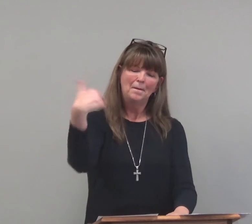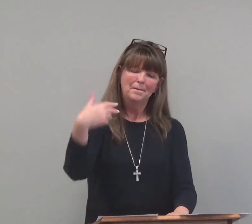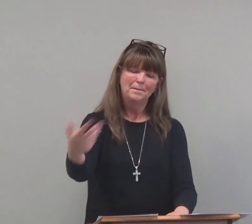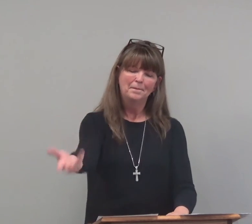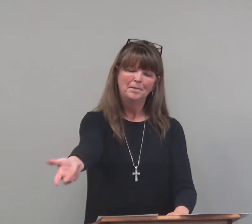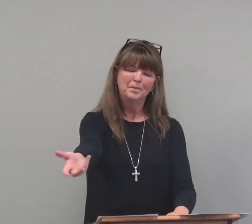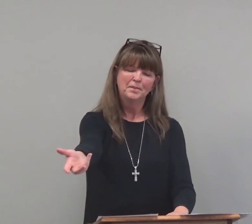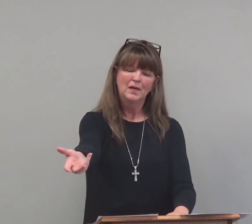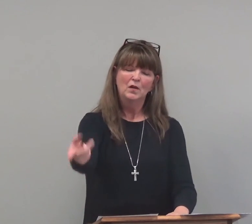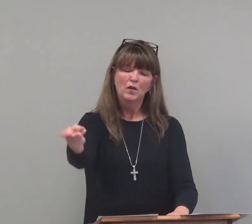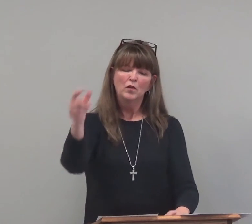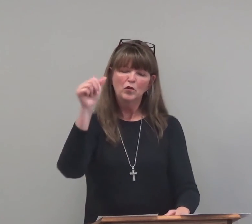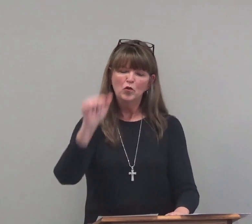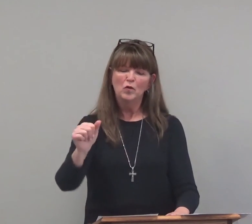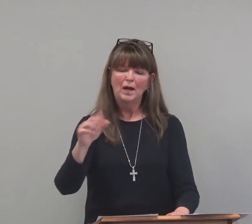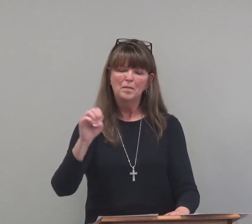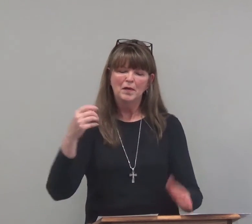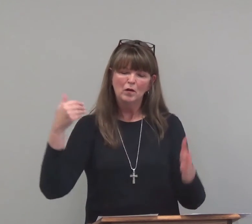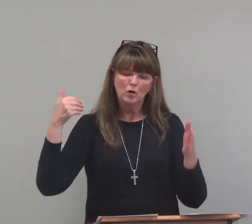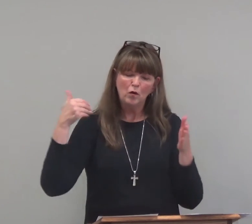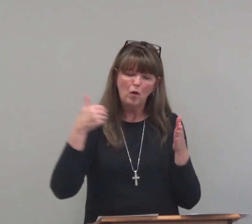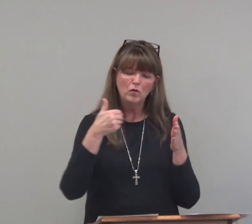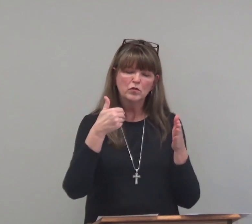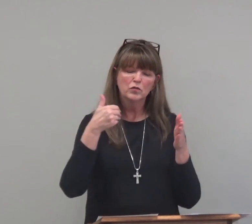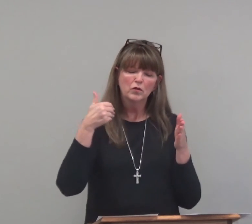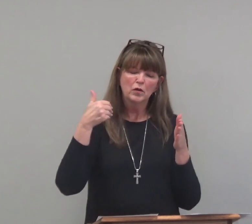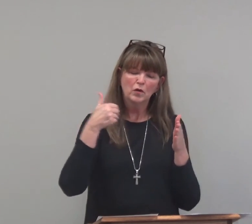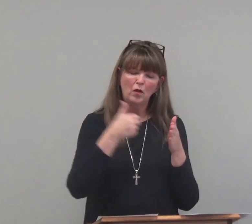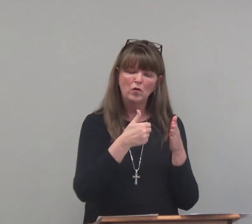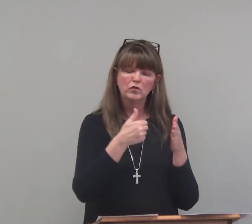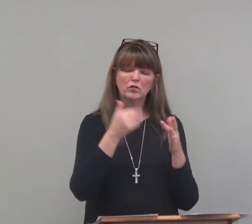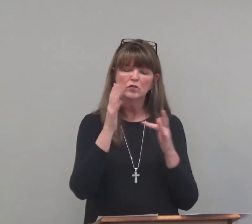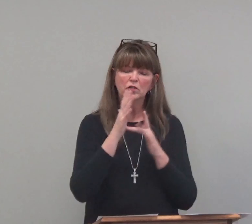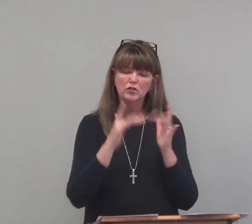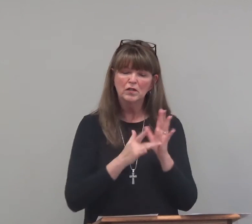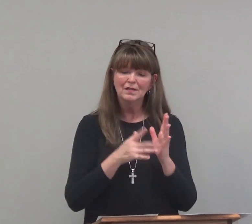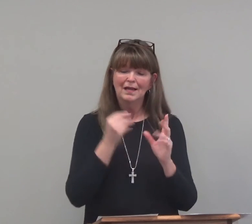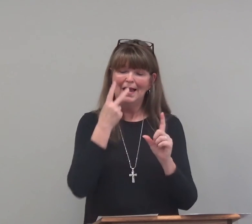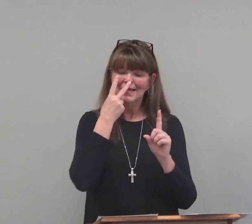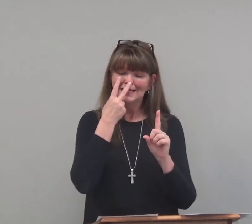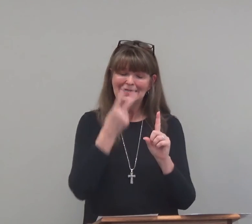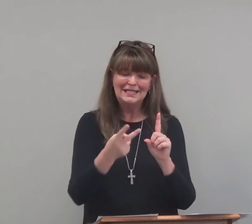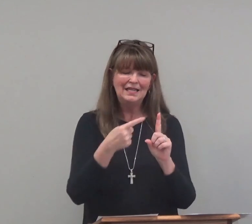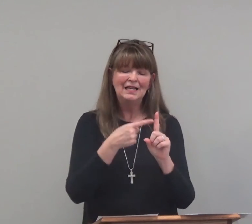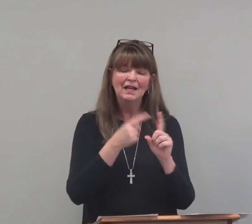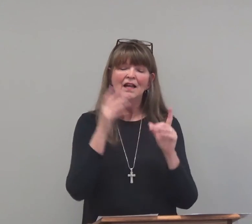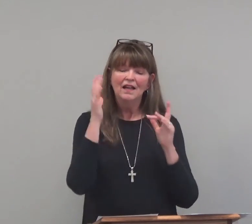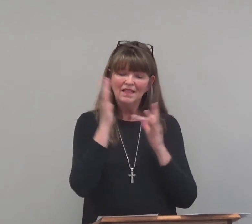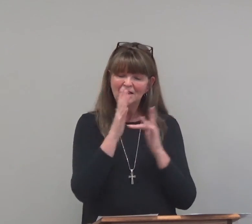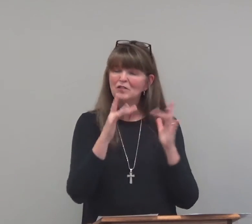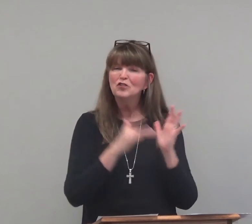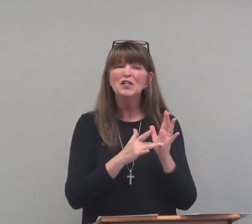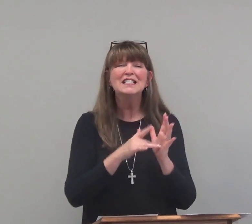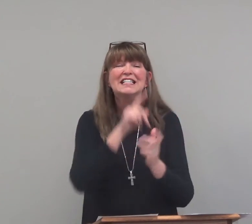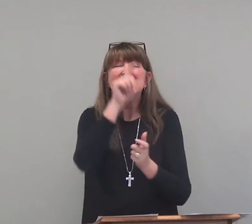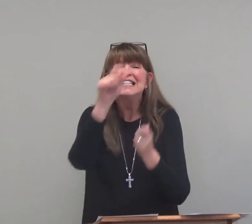to draw us in, to call us to come so that we can move closer and closer to